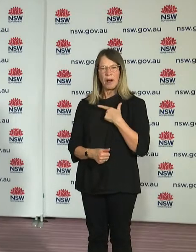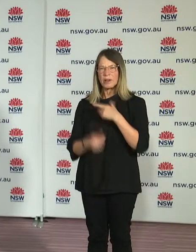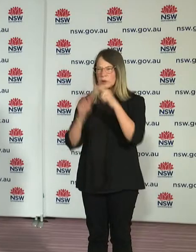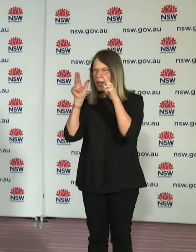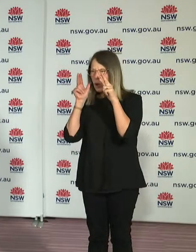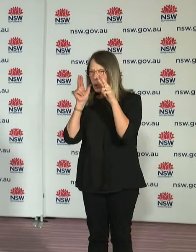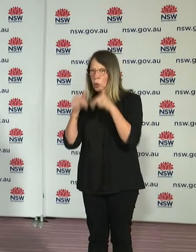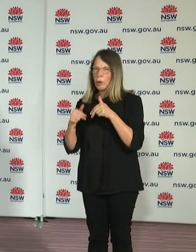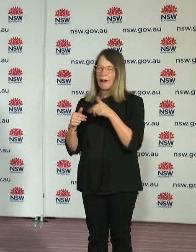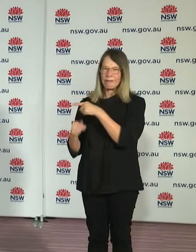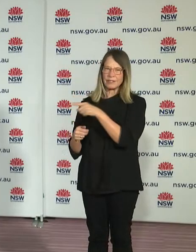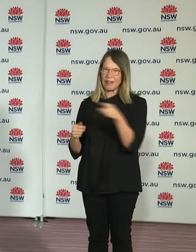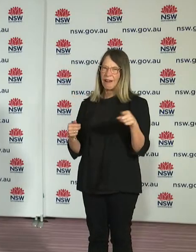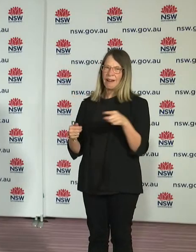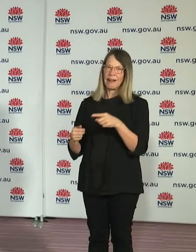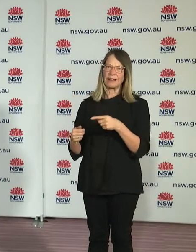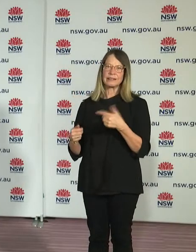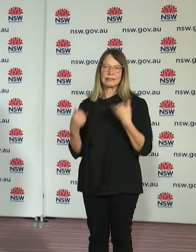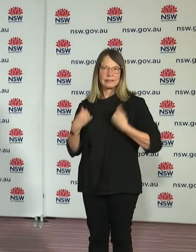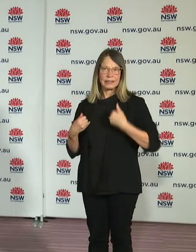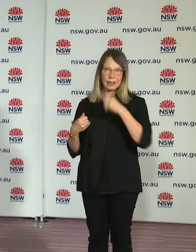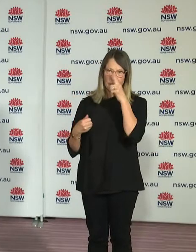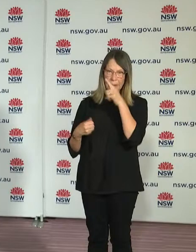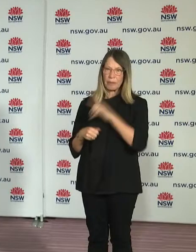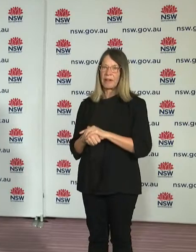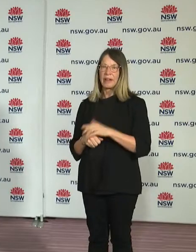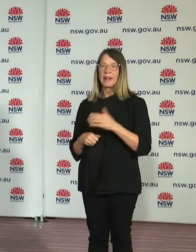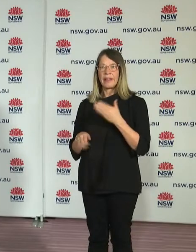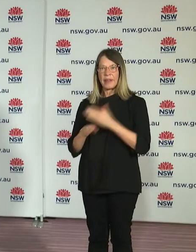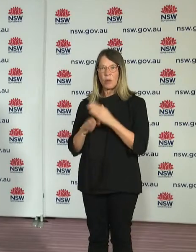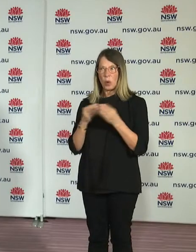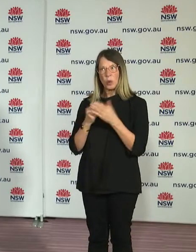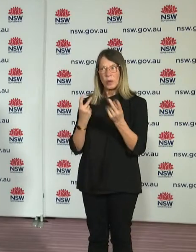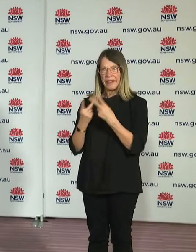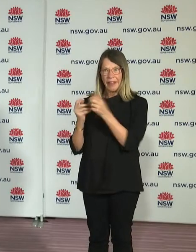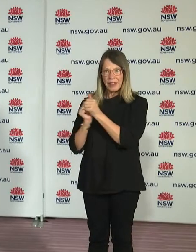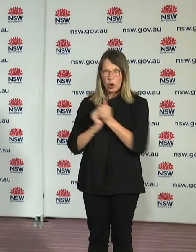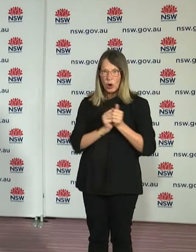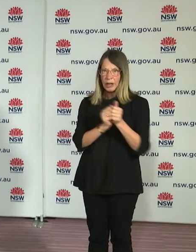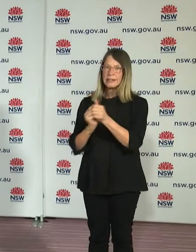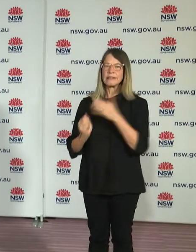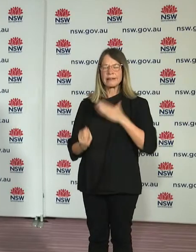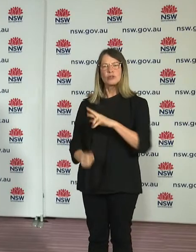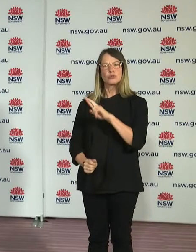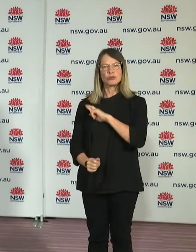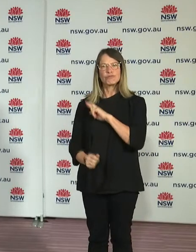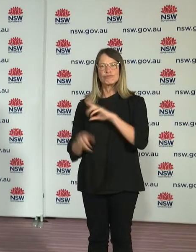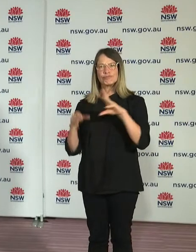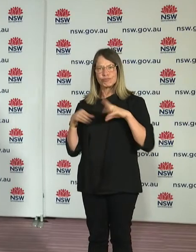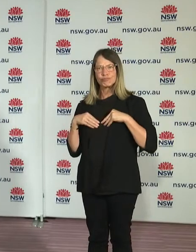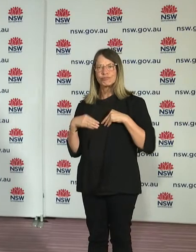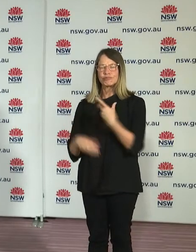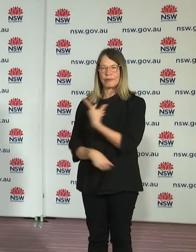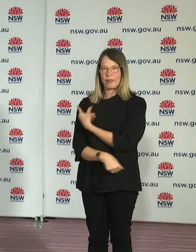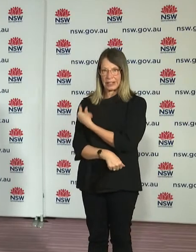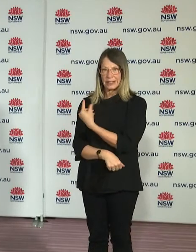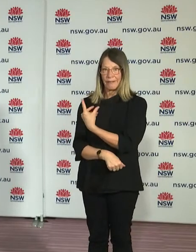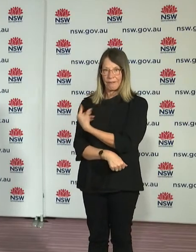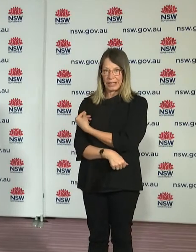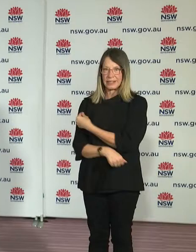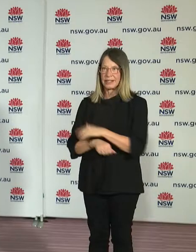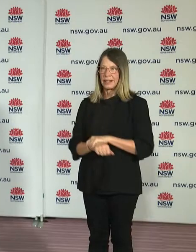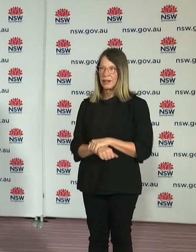and colleagues and get vaccinated. I want to thank the health staff right across New South Wales. There has been an amazing